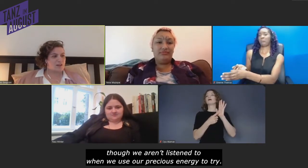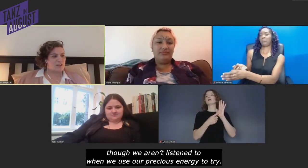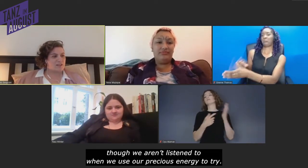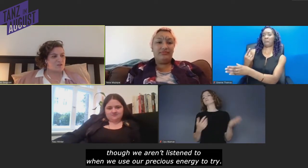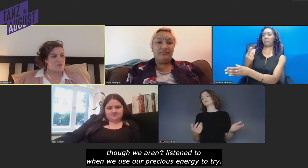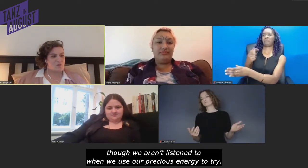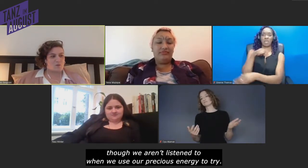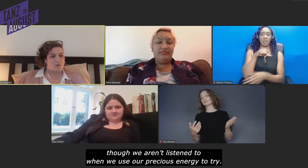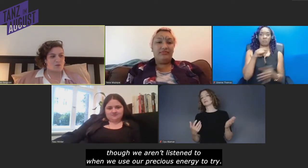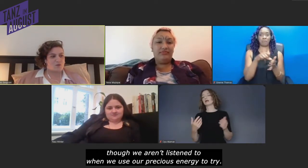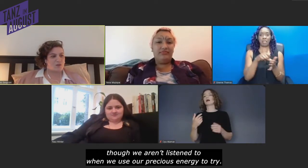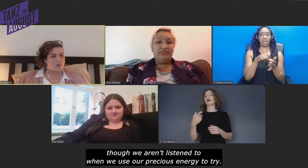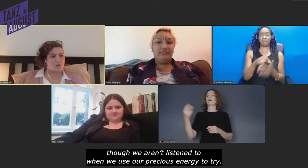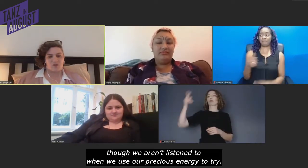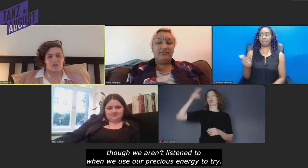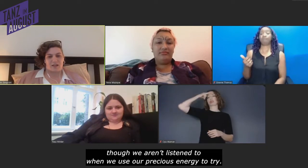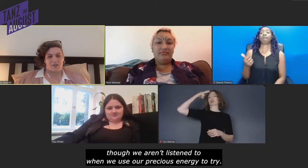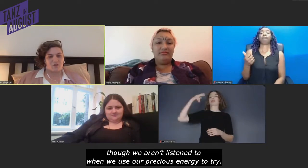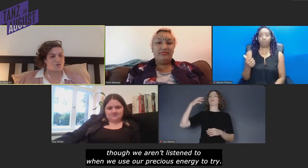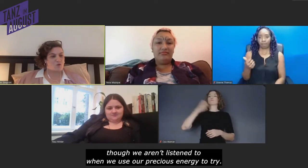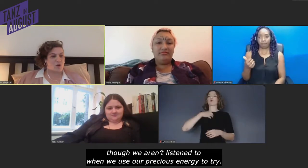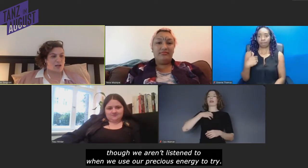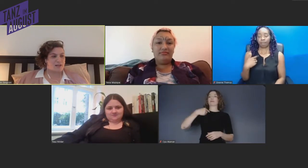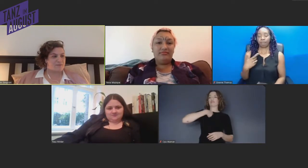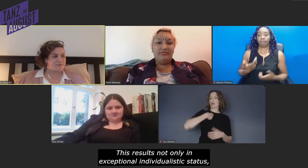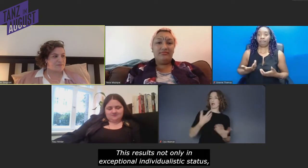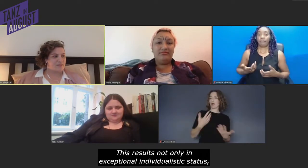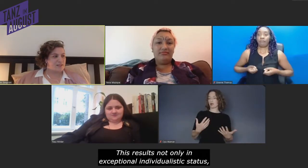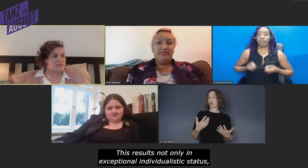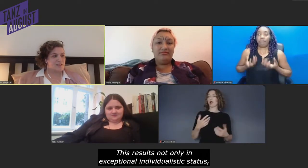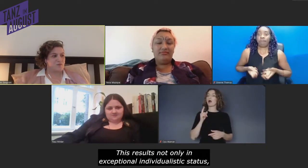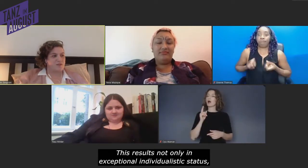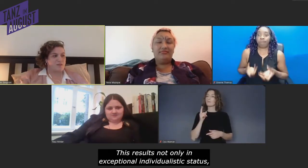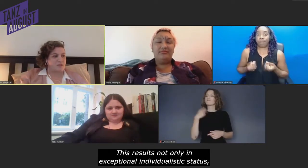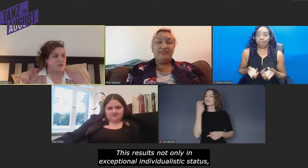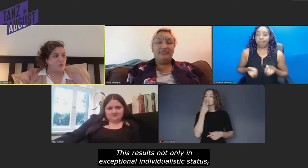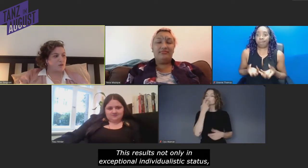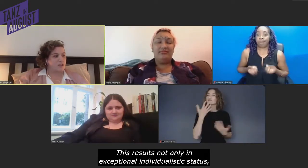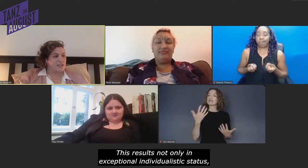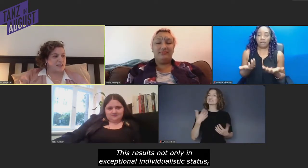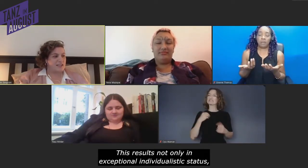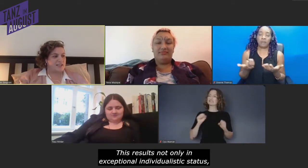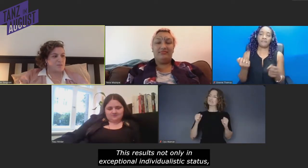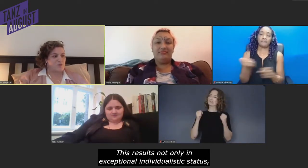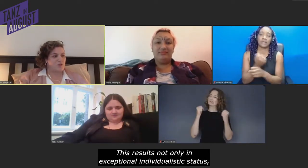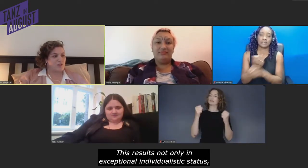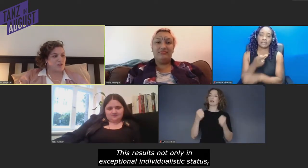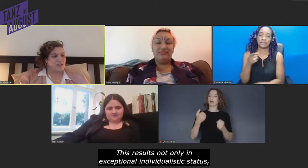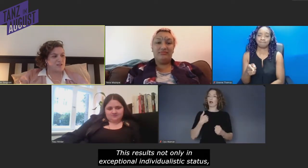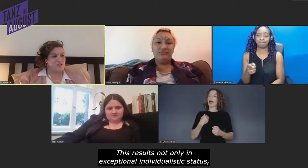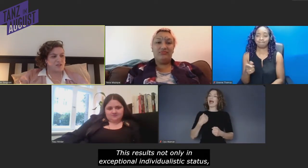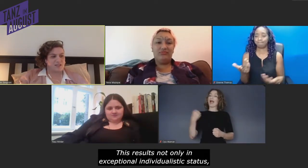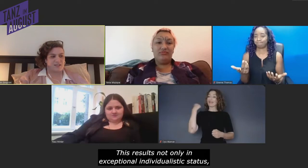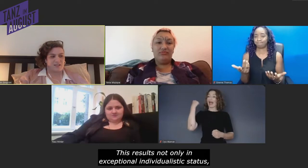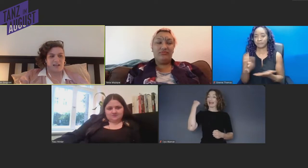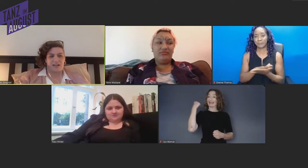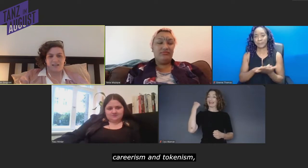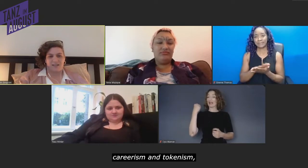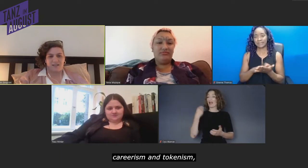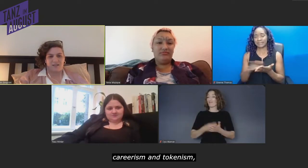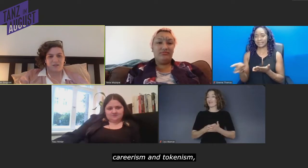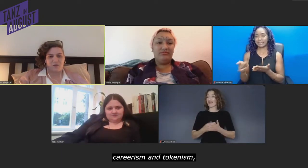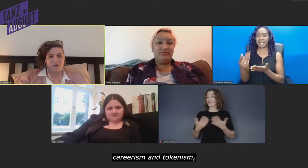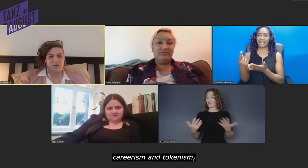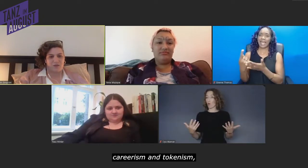we aren't listened to when we use our precious energy to try. This results not only in exceptional individualistic